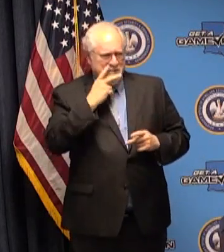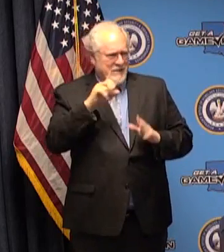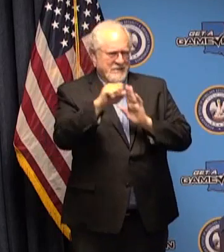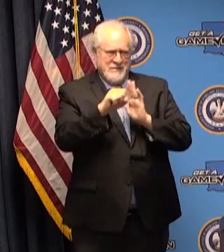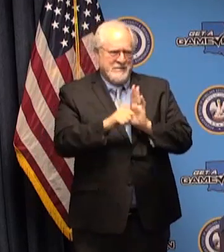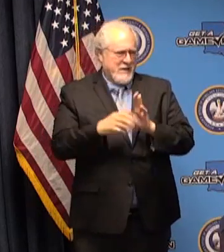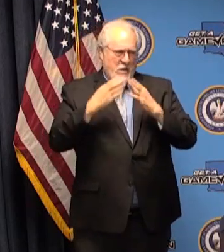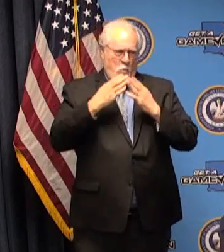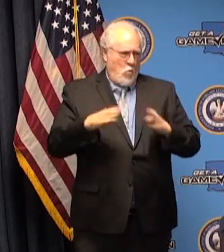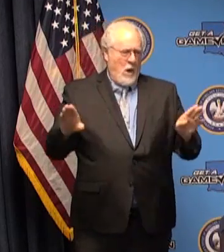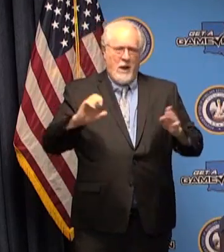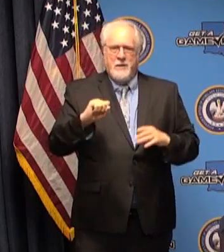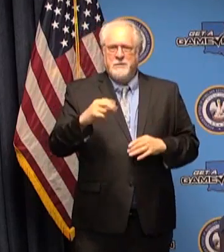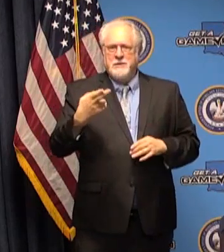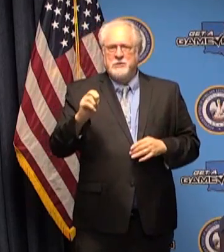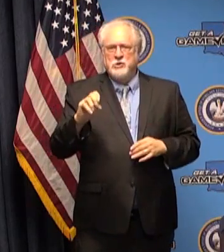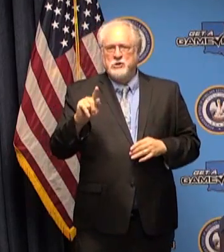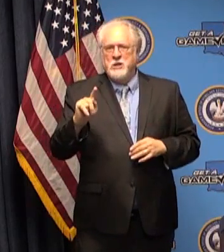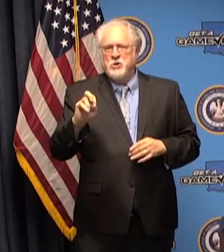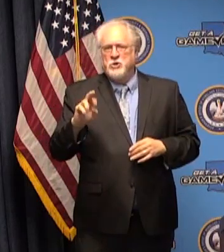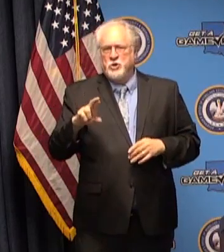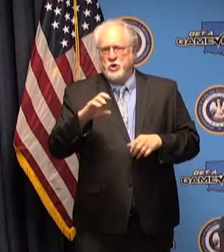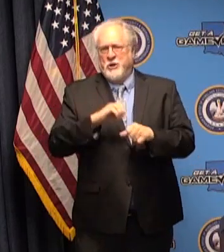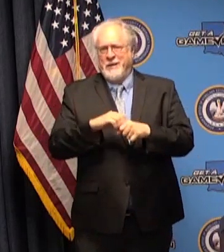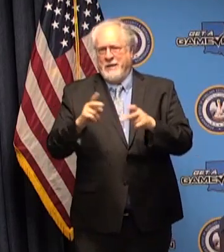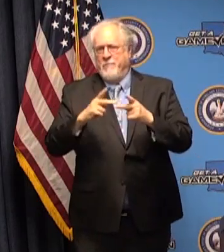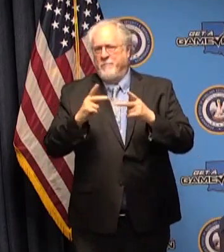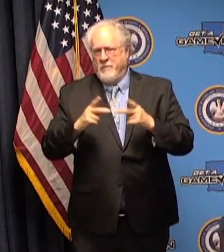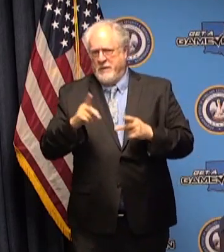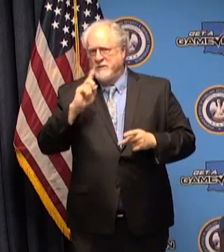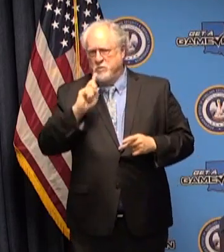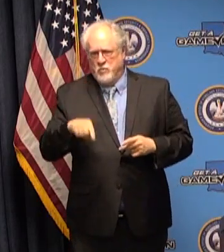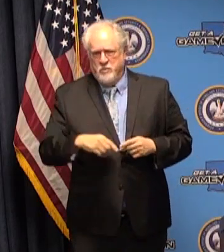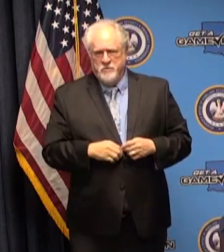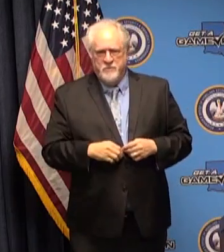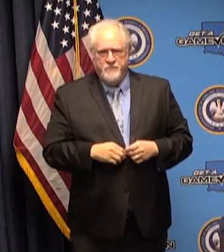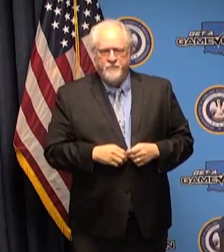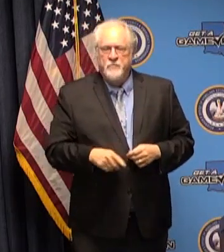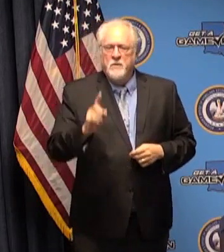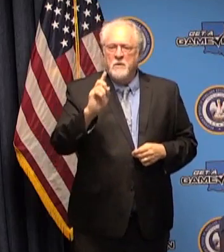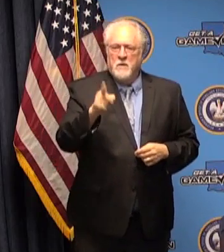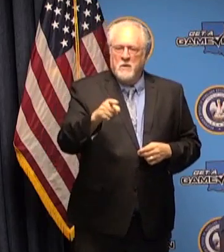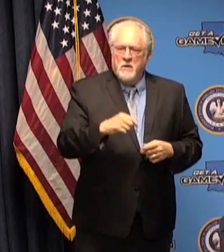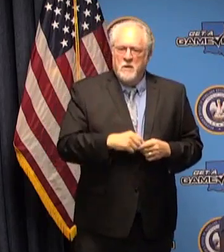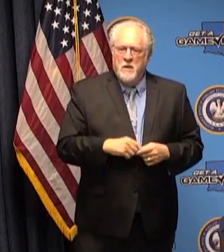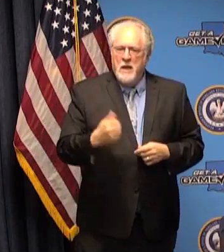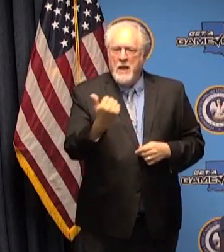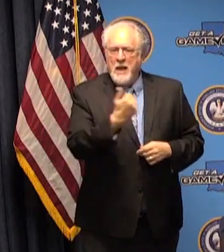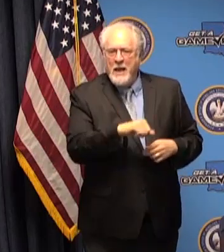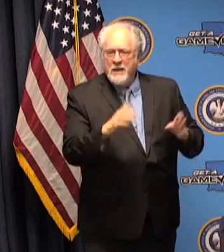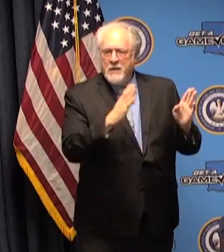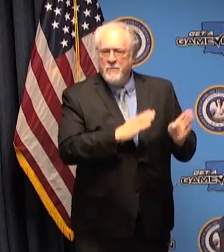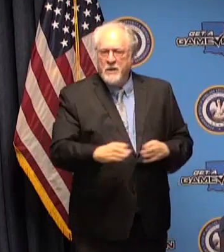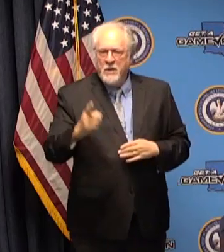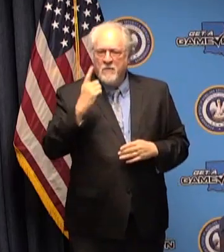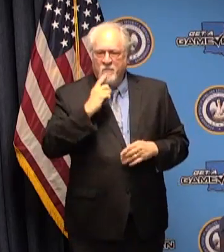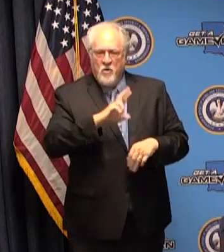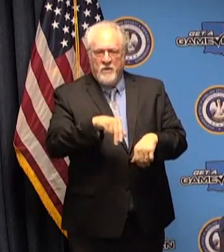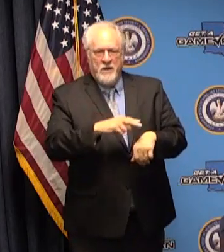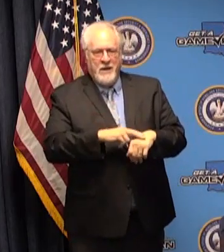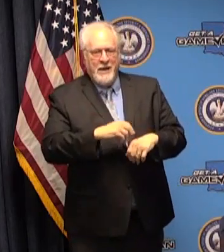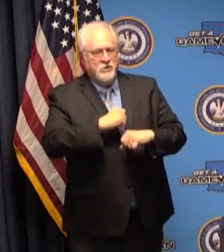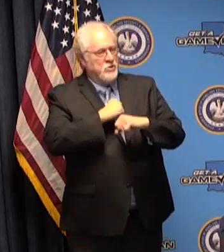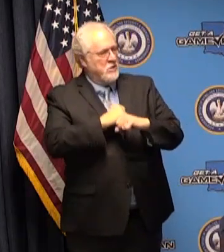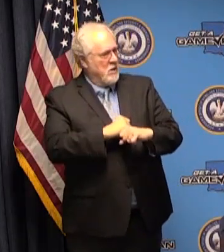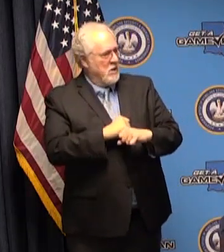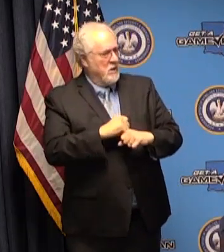seen any statewide shelter-in-place orders being given. Yes, ma'am. Is there any plan for the role of the National